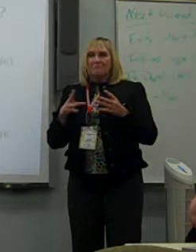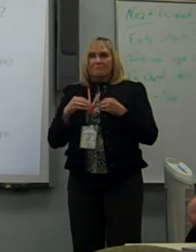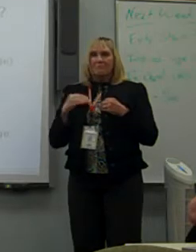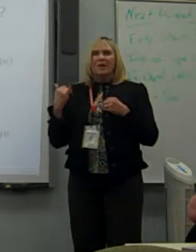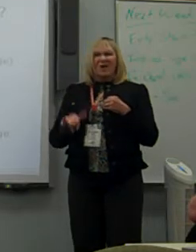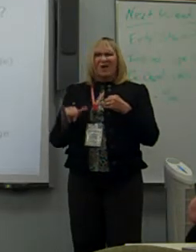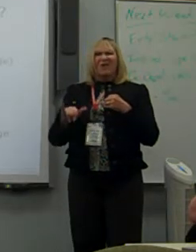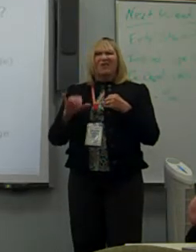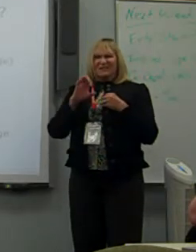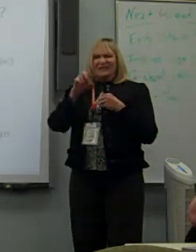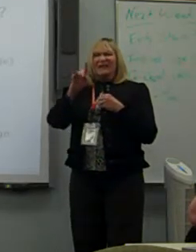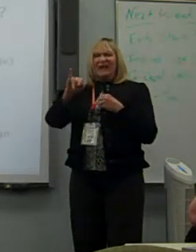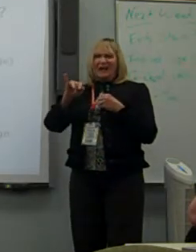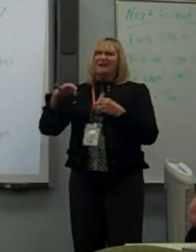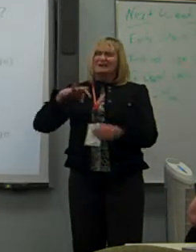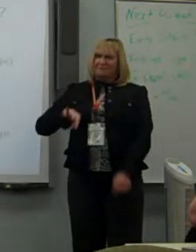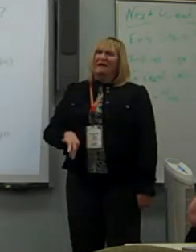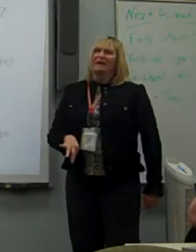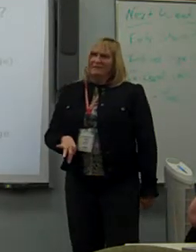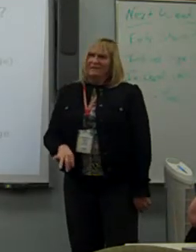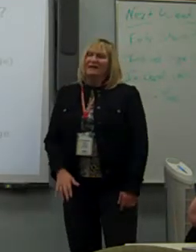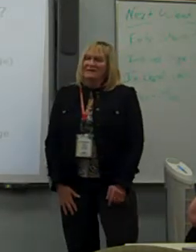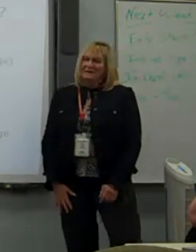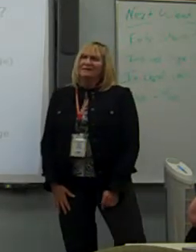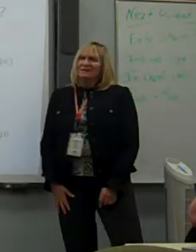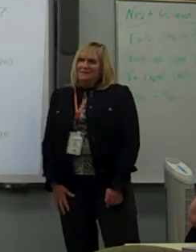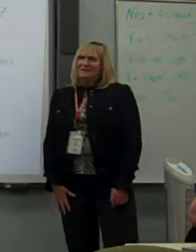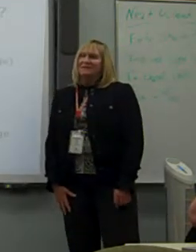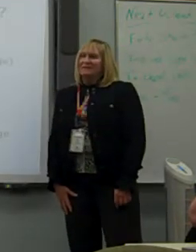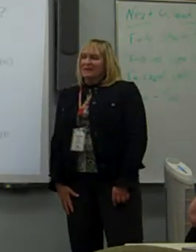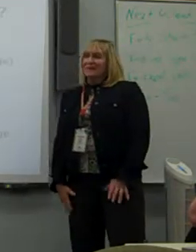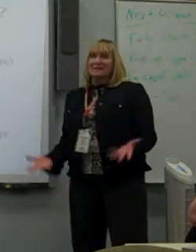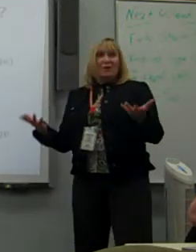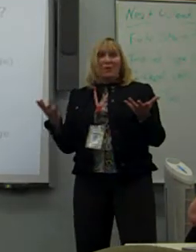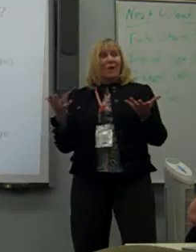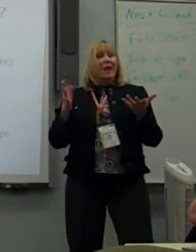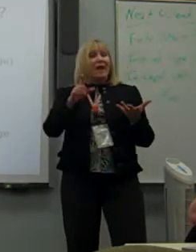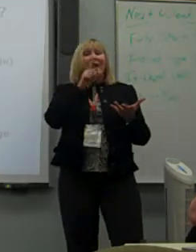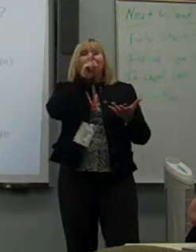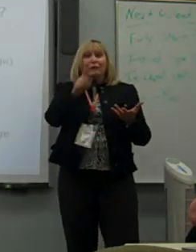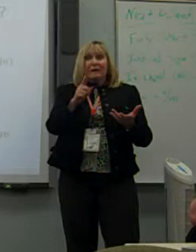war of being able to accept having a CDI and accept the benefits of having one.